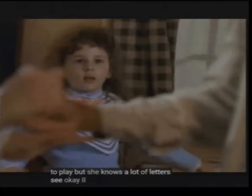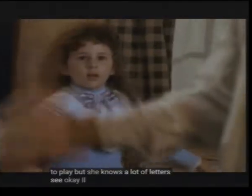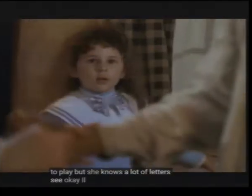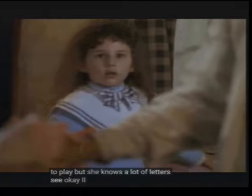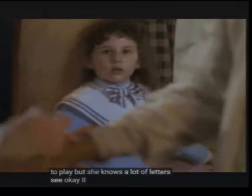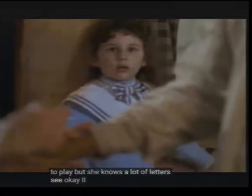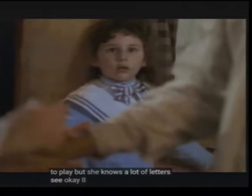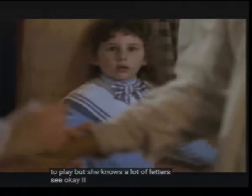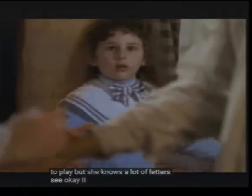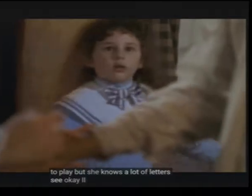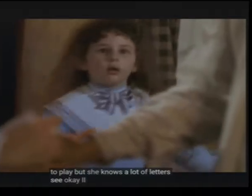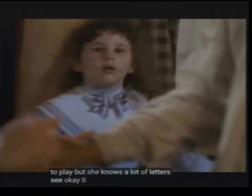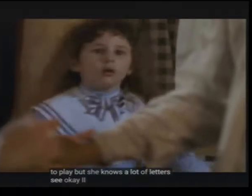E.